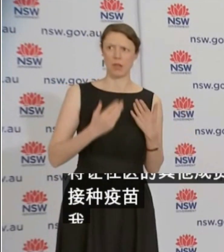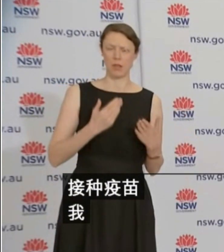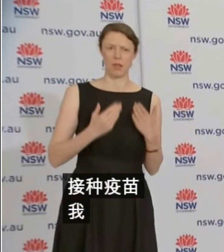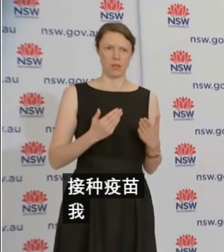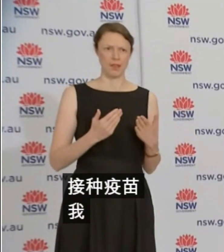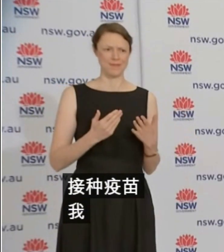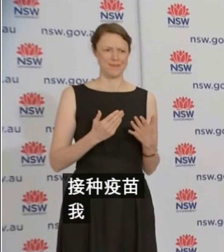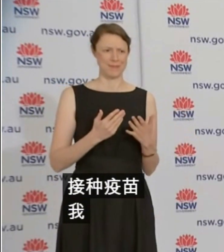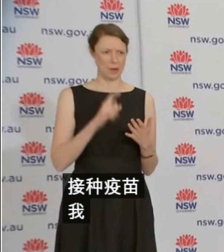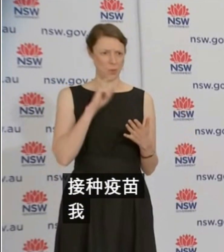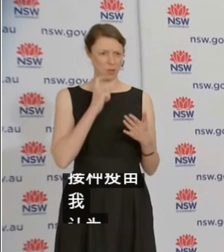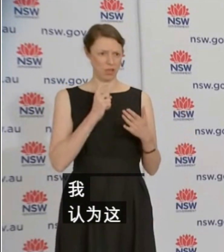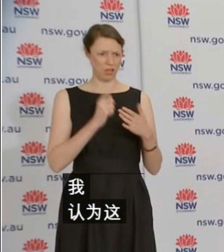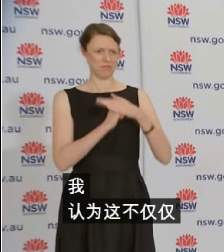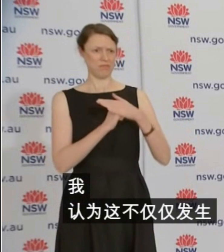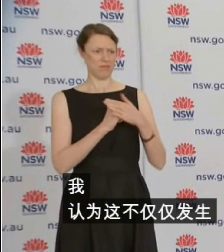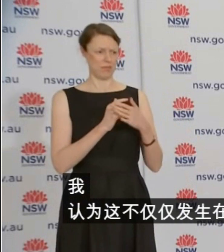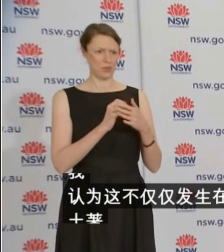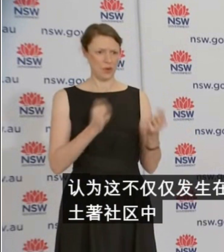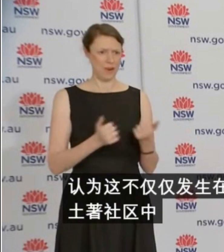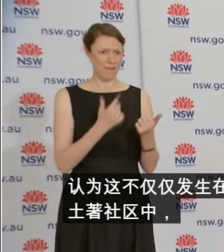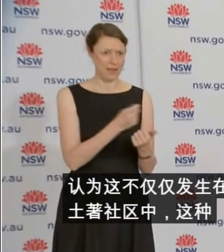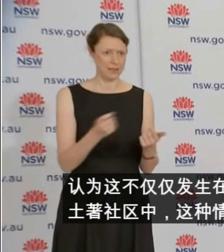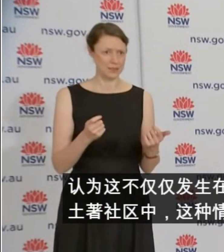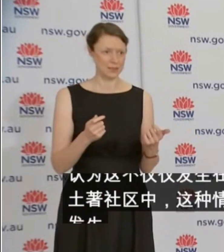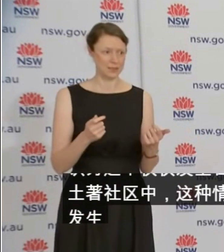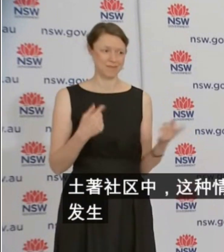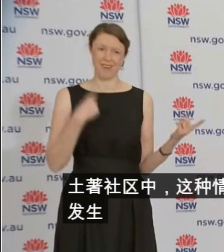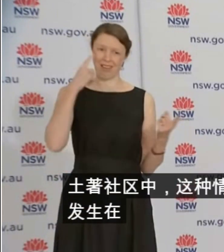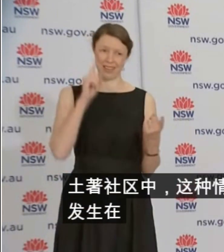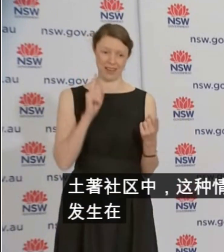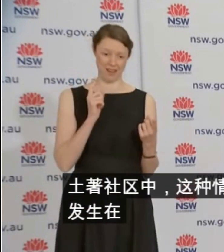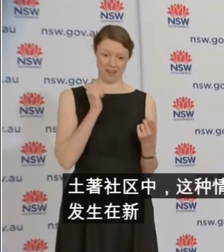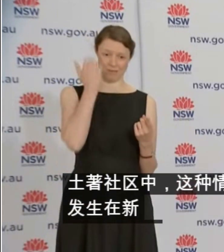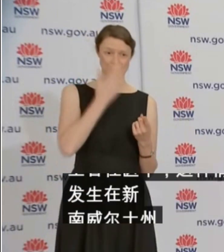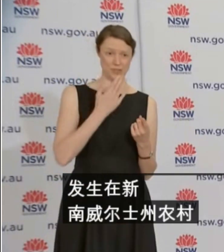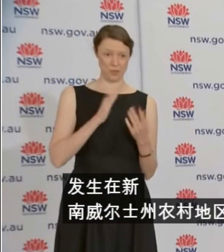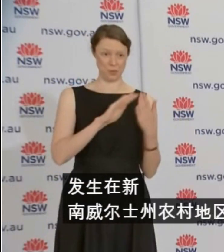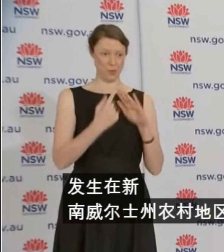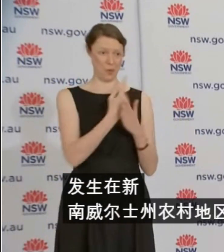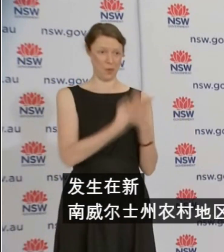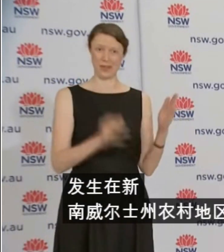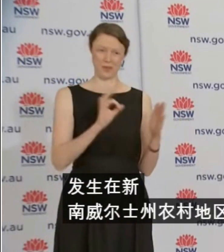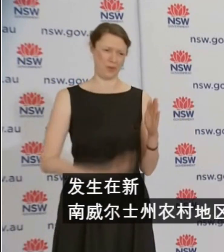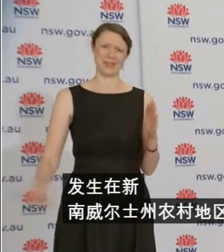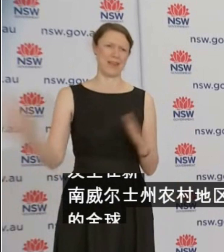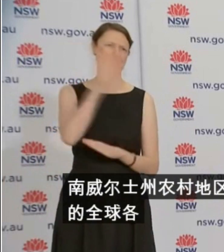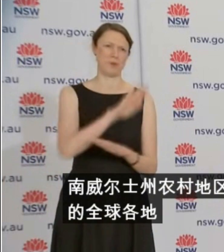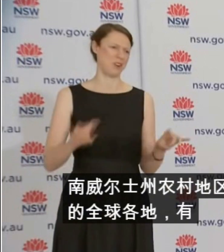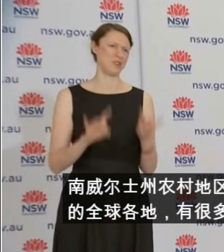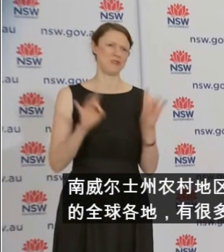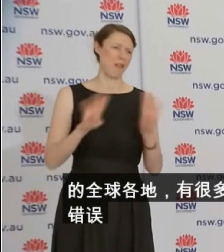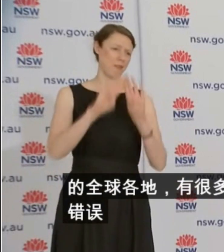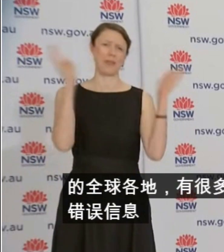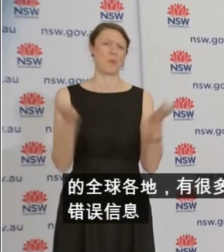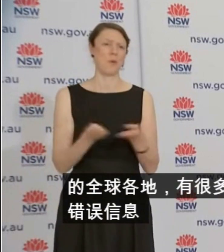are infiltrating the communities? Oh, I don't think that happens just in the Indigenous communities. That's happening right across regional rural New South Wales and across Australia and across the globe. There's